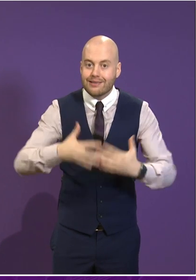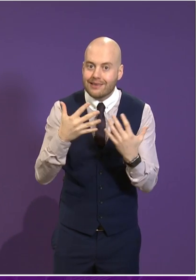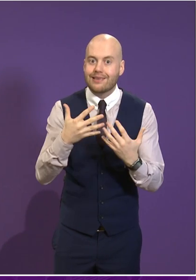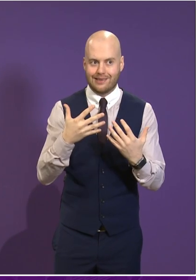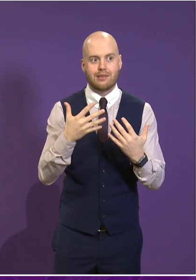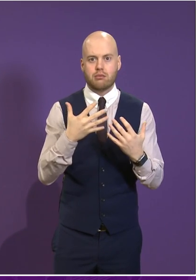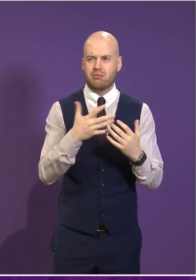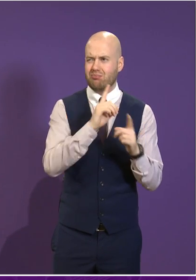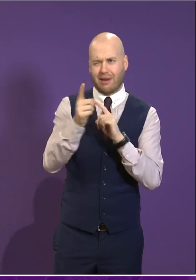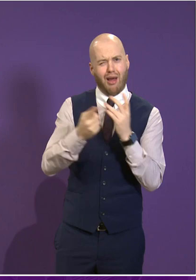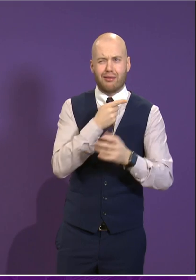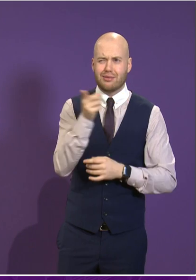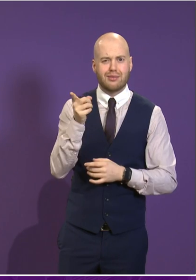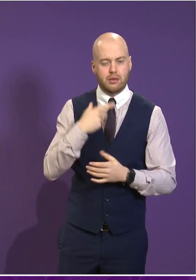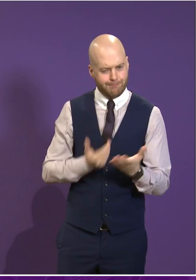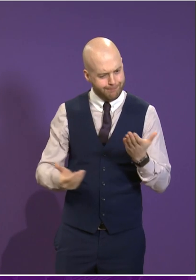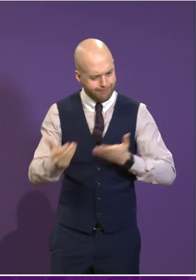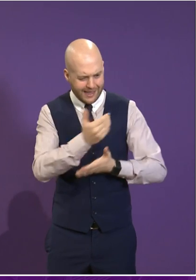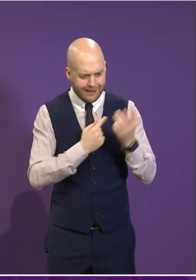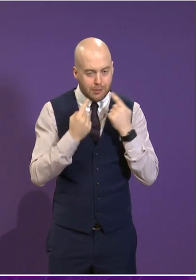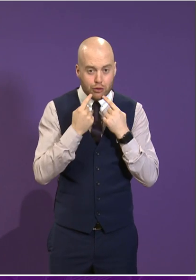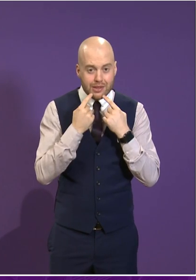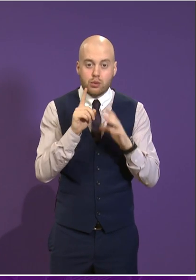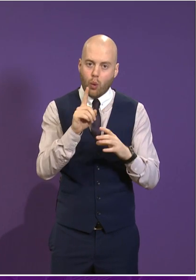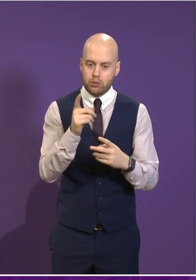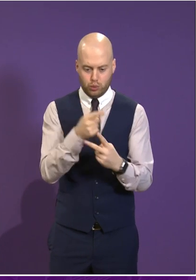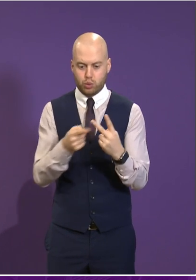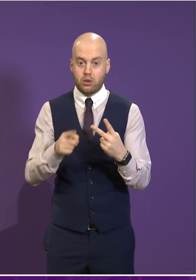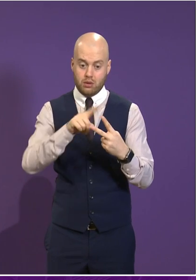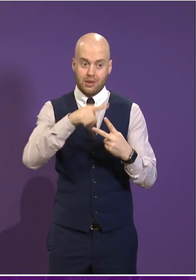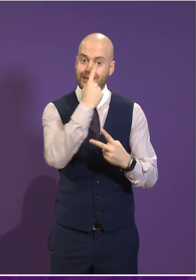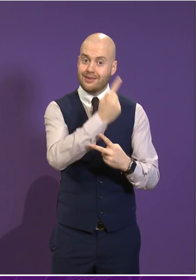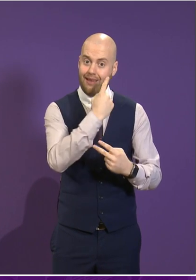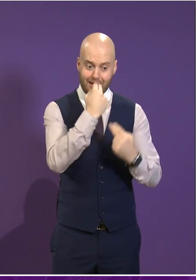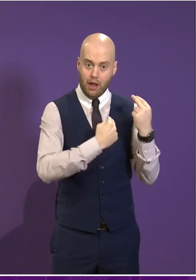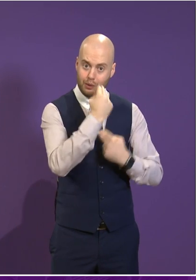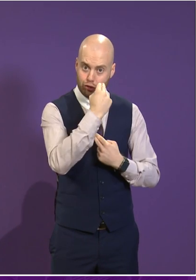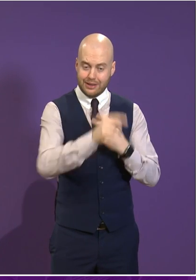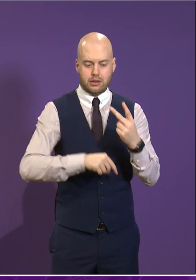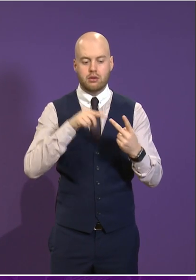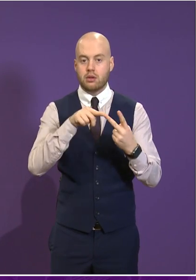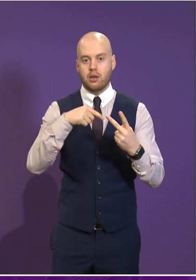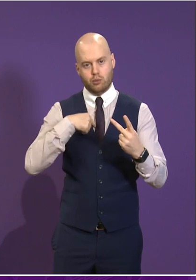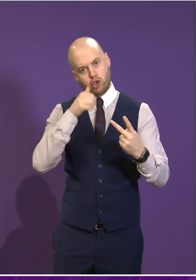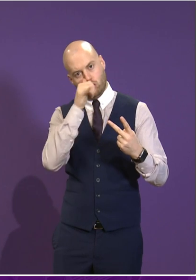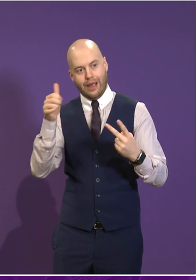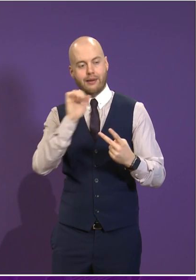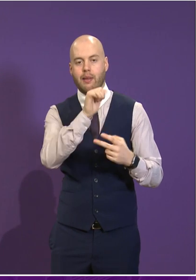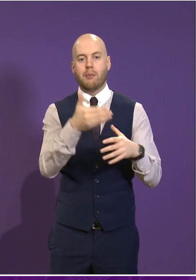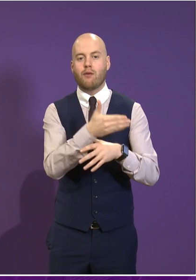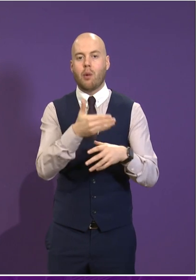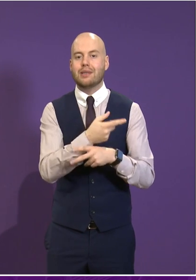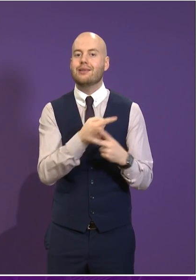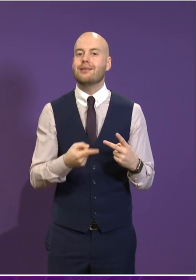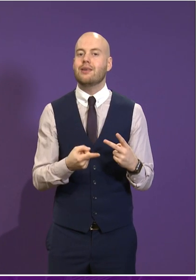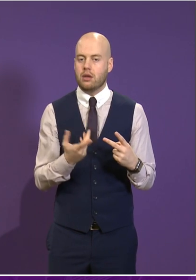things, so that as well as their self-evaluation, we're looking at their performance on widening access and a whole number of other things, and engaging